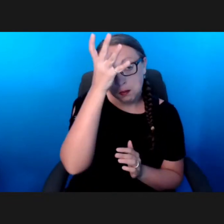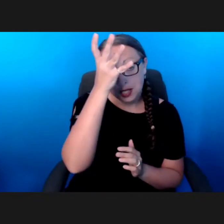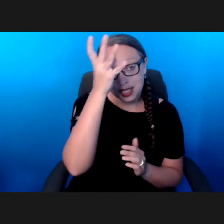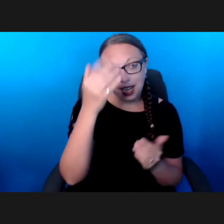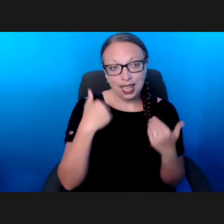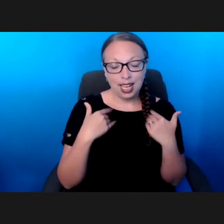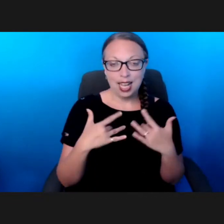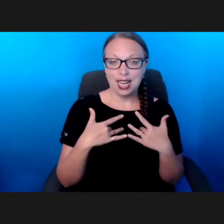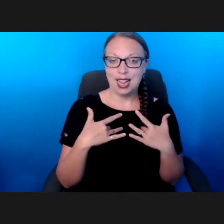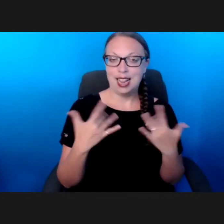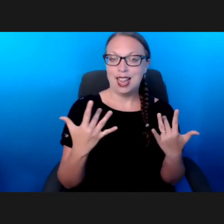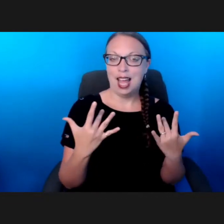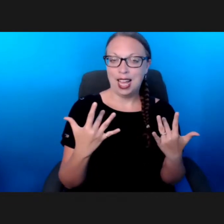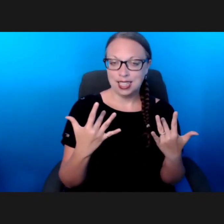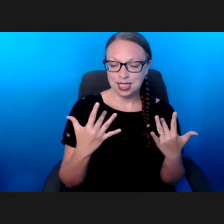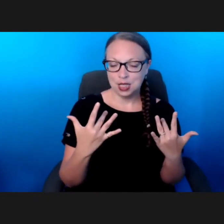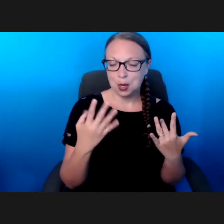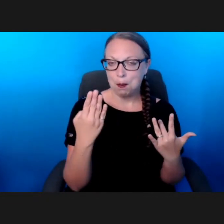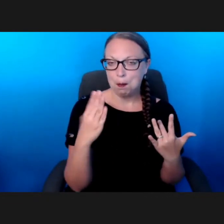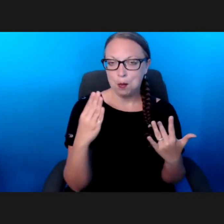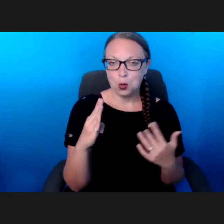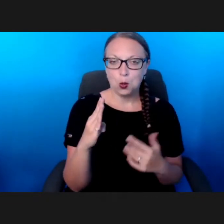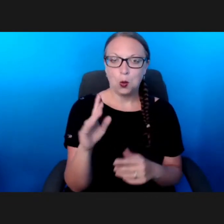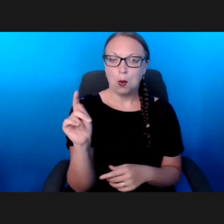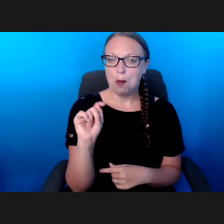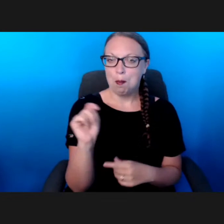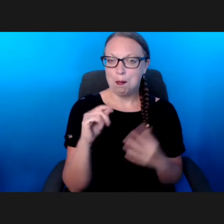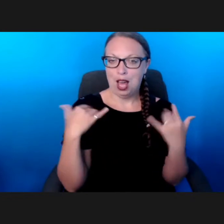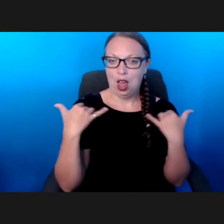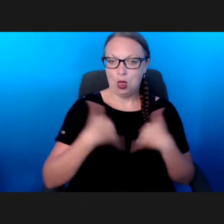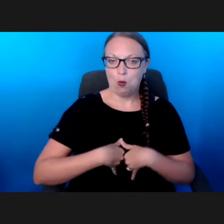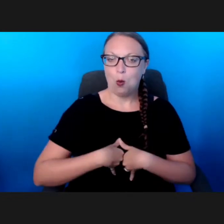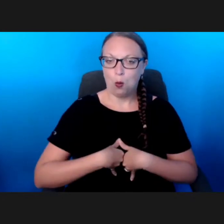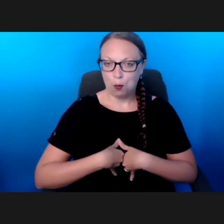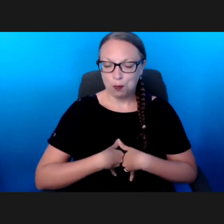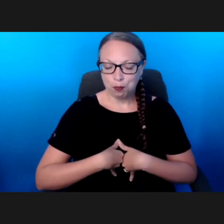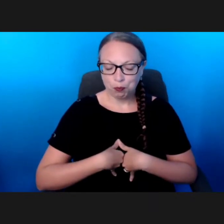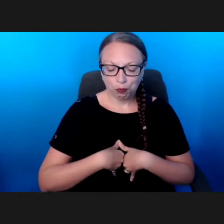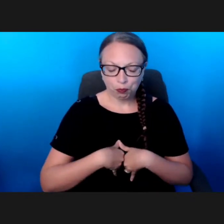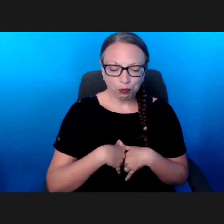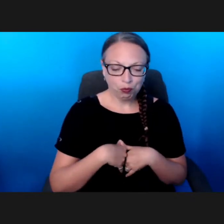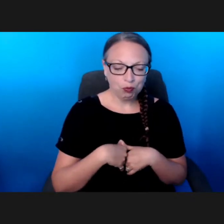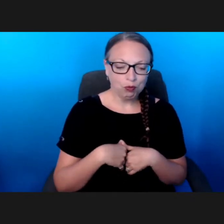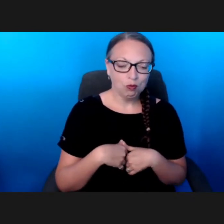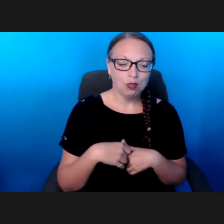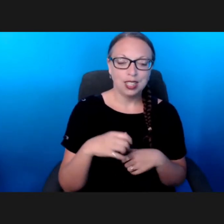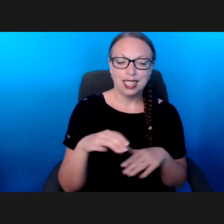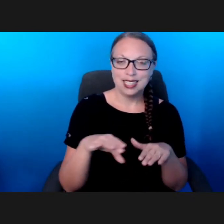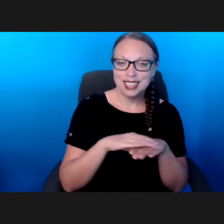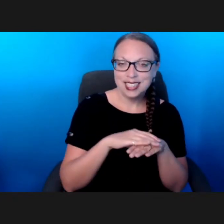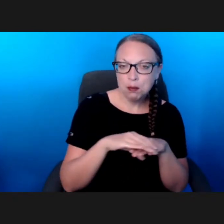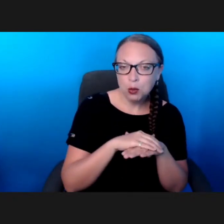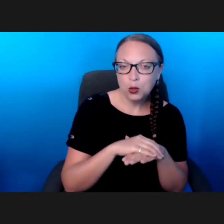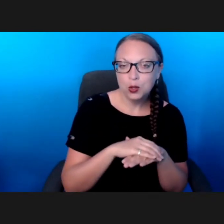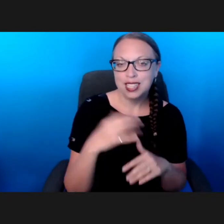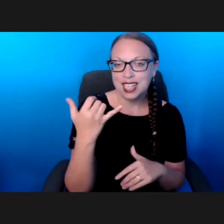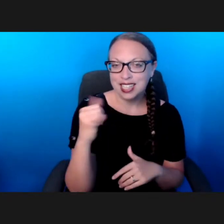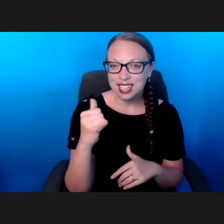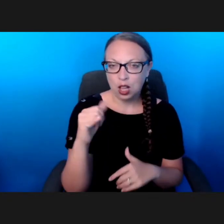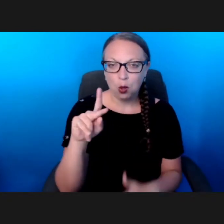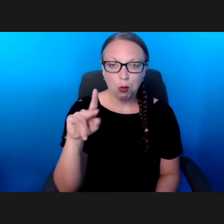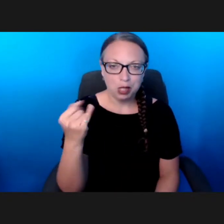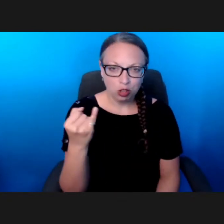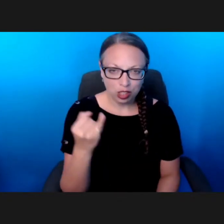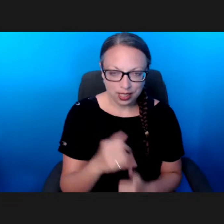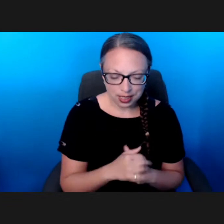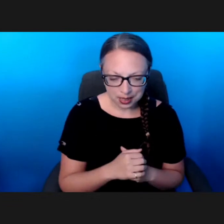lightweight steel blue bathrobe with white piping around the collar and cuffs, moccasin slippers, and yellow pajamas.